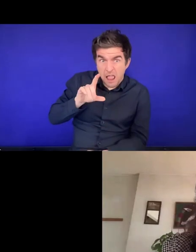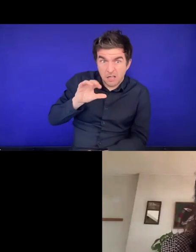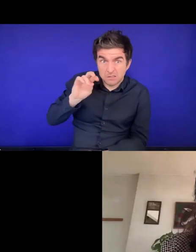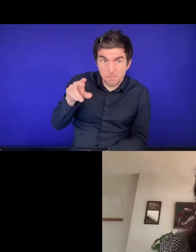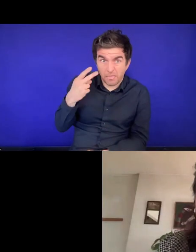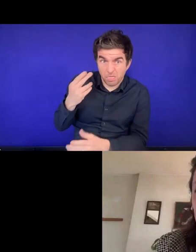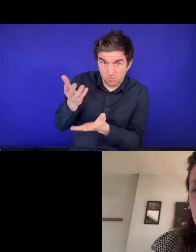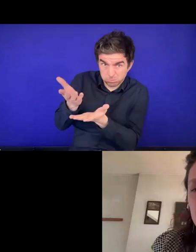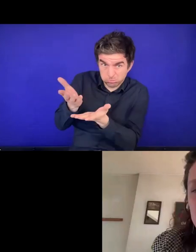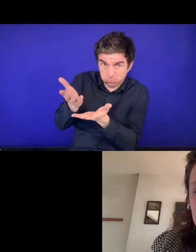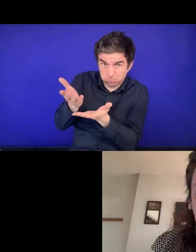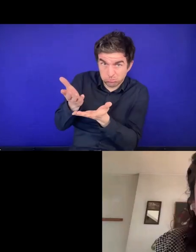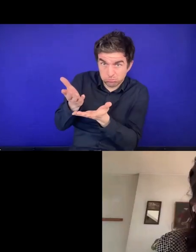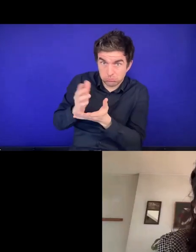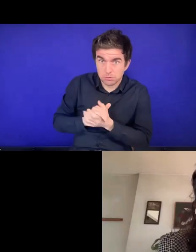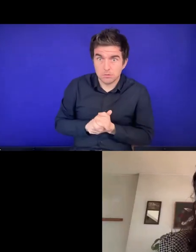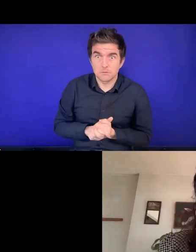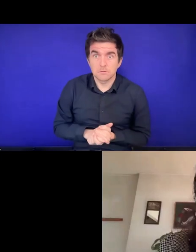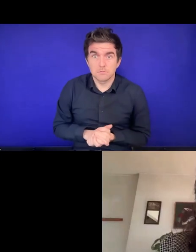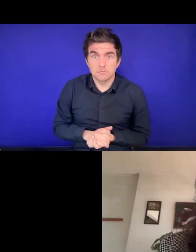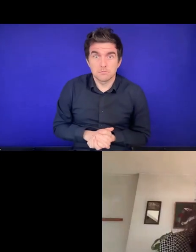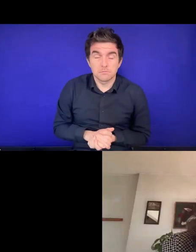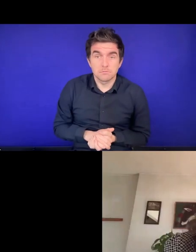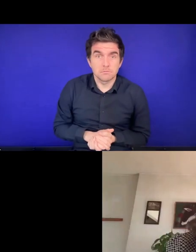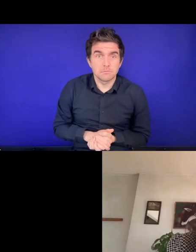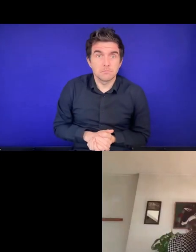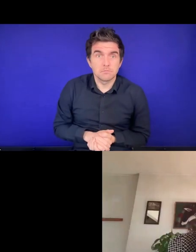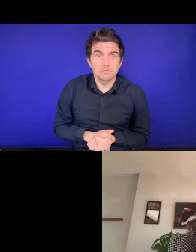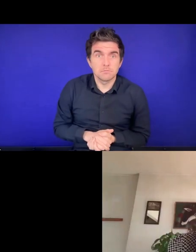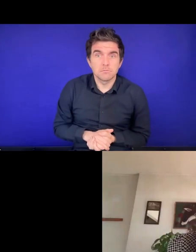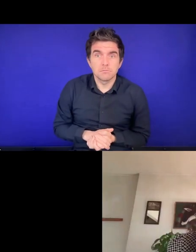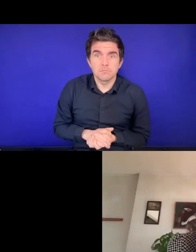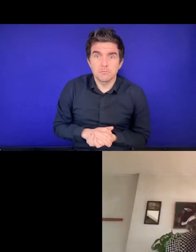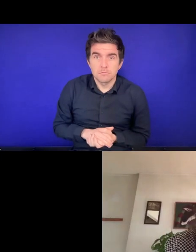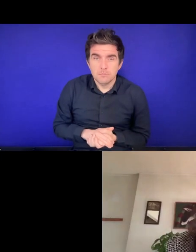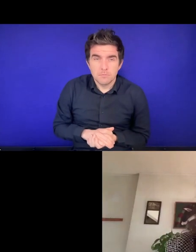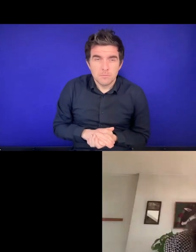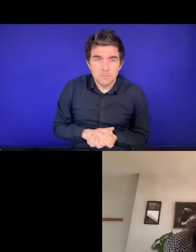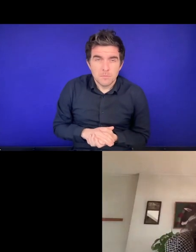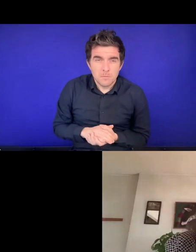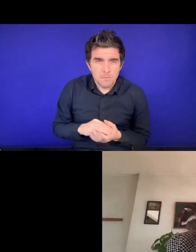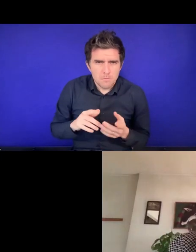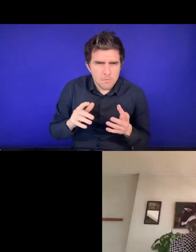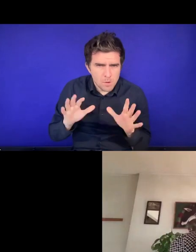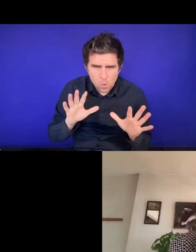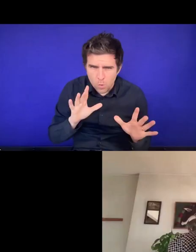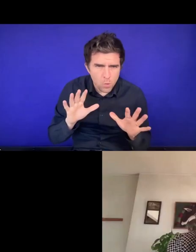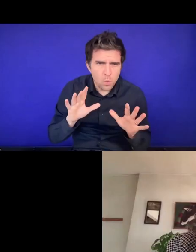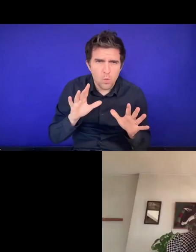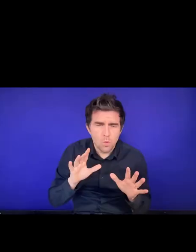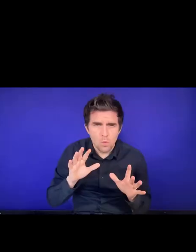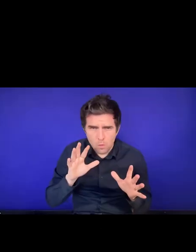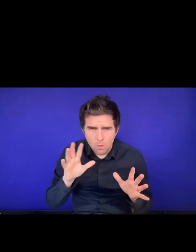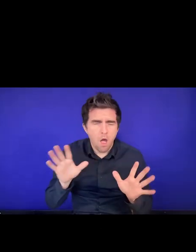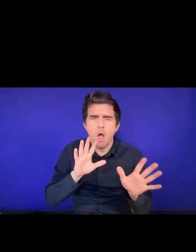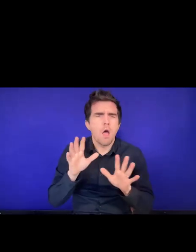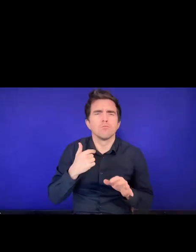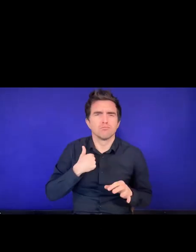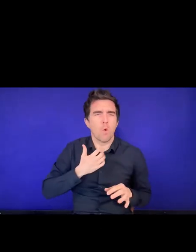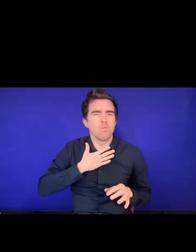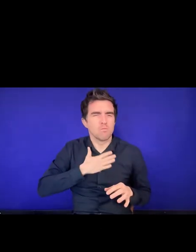No, I think we can start. Let's start with the question. Kate. Yeah. With Kate and perfect. Yeah. So let's give the